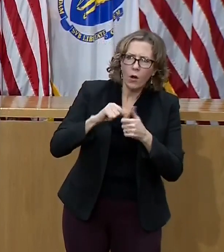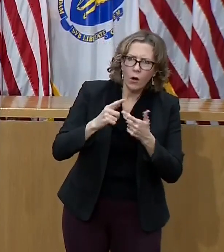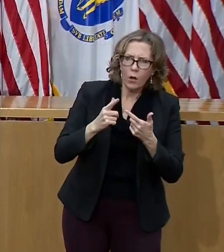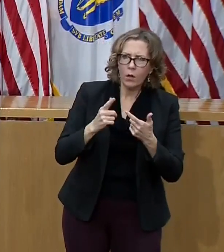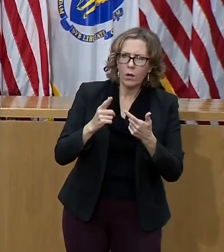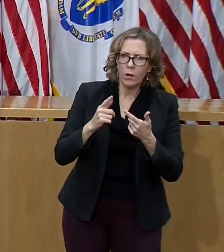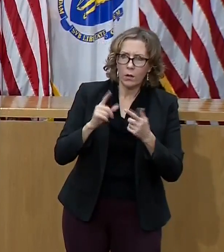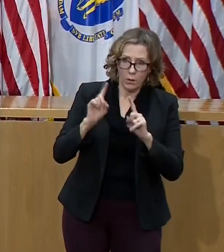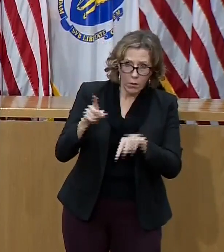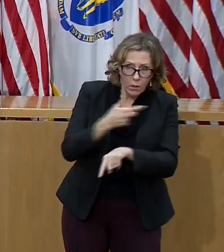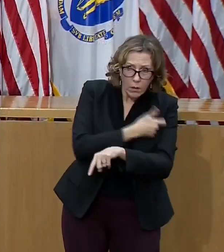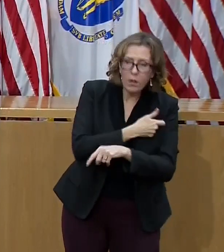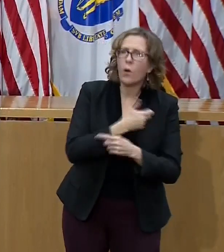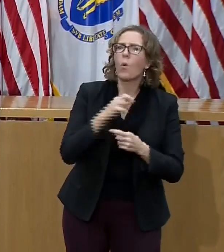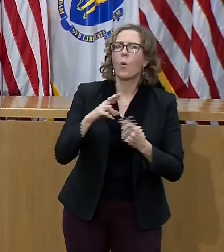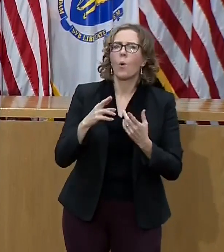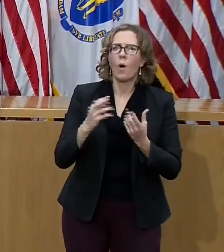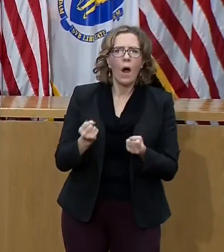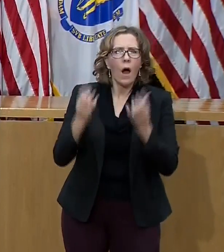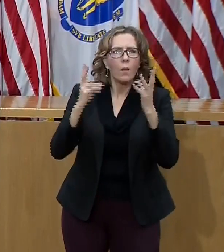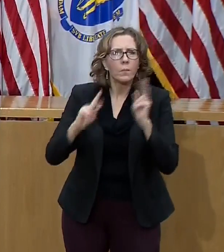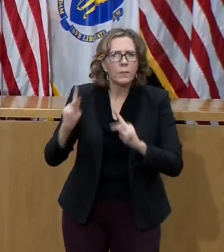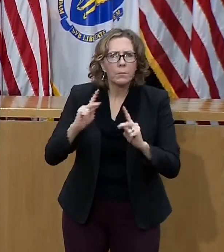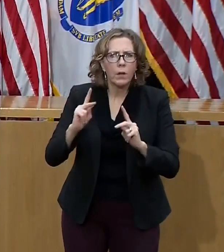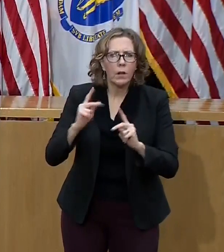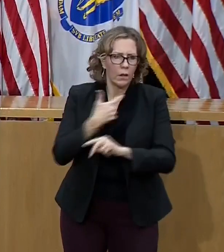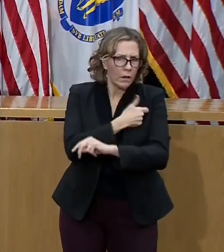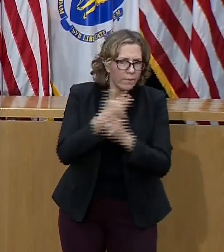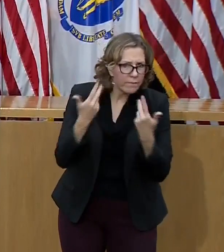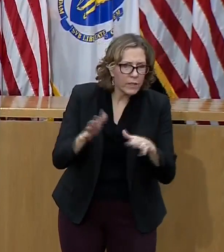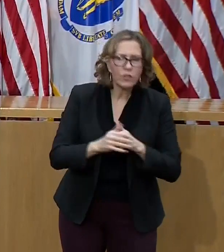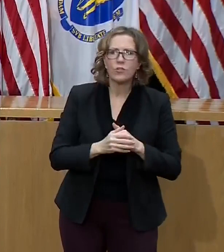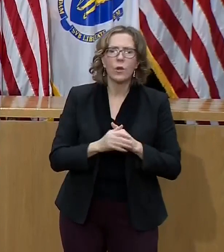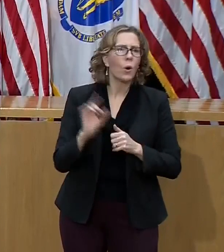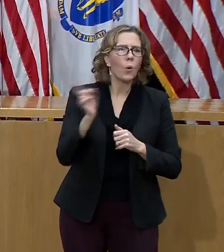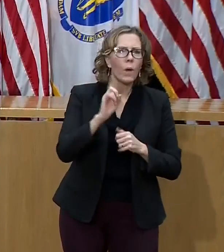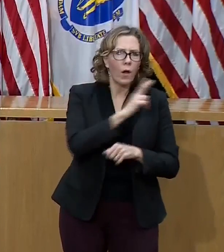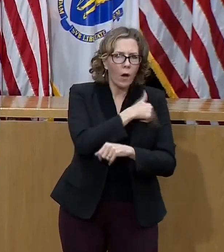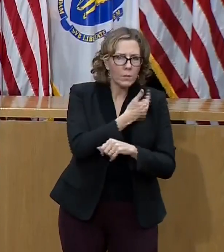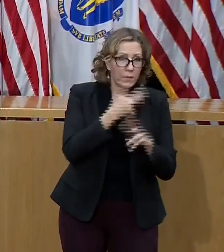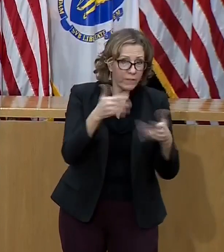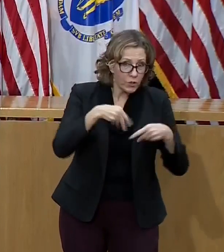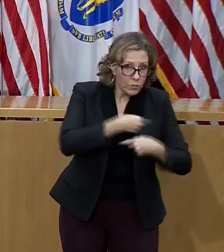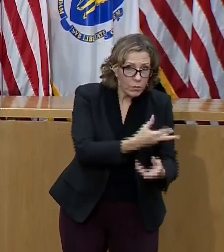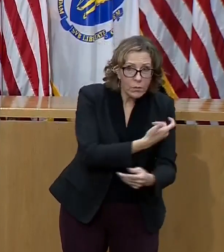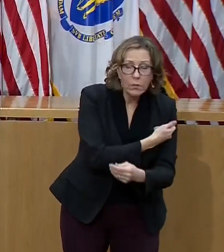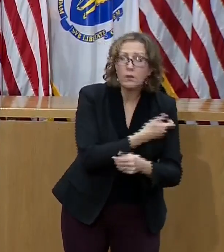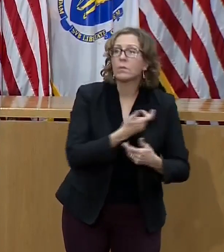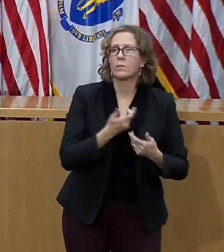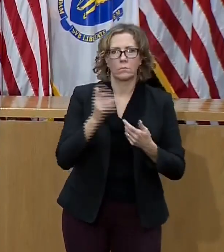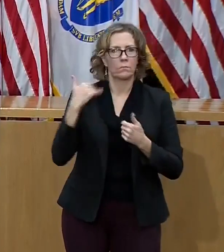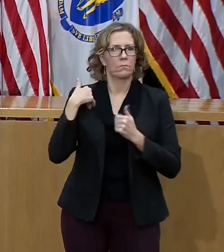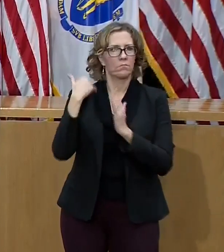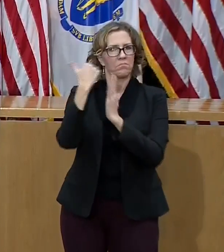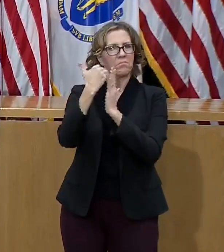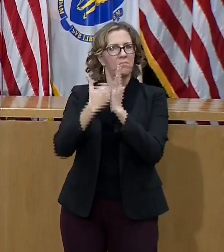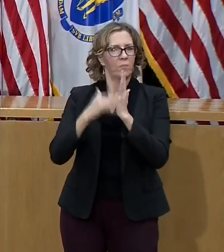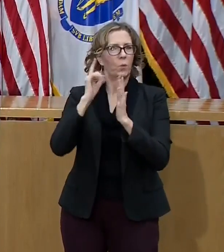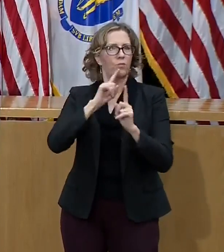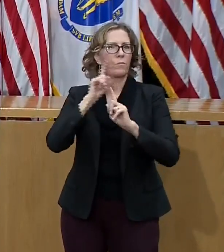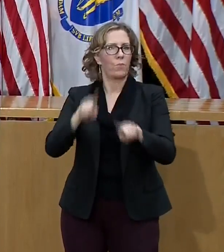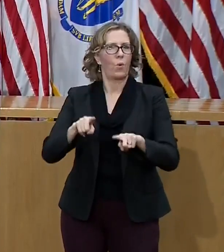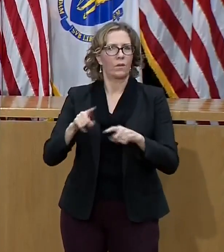as hospitalizations or case numbers, and can review specific time periods. DPH will continue to build out this